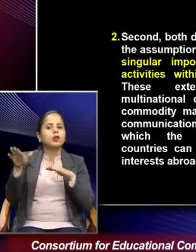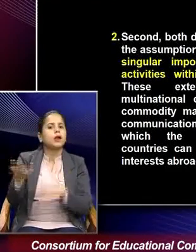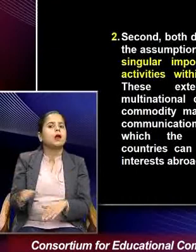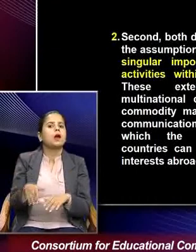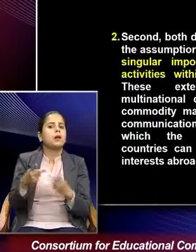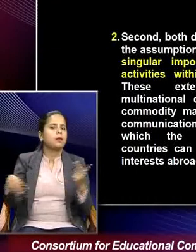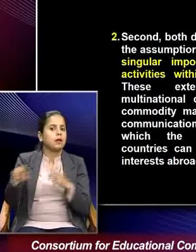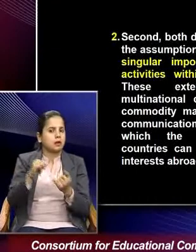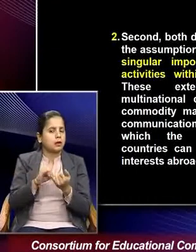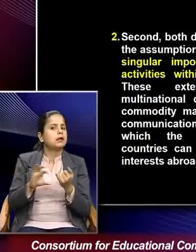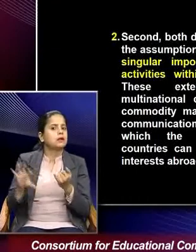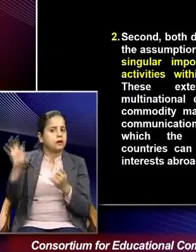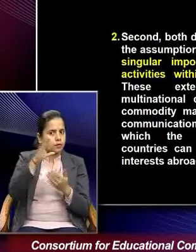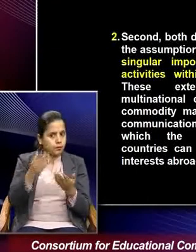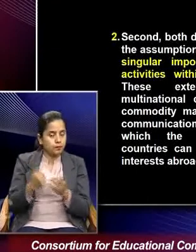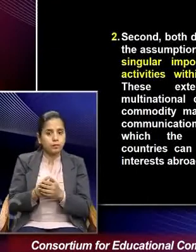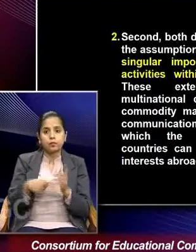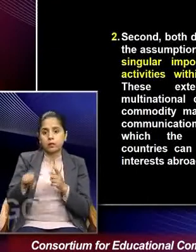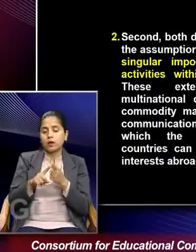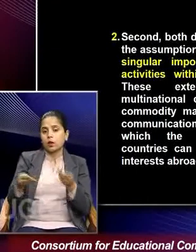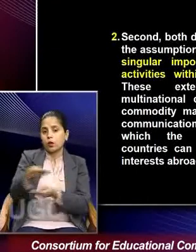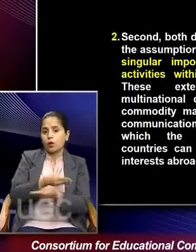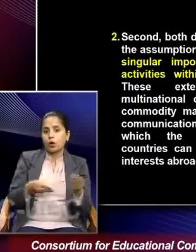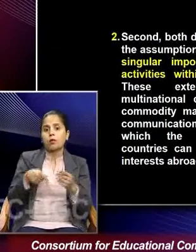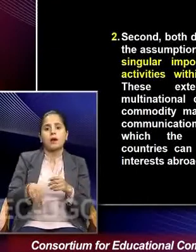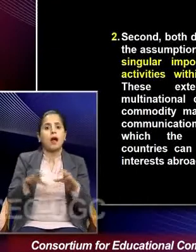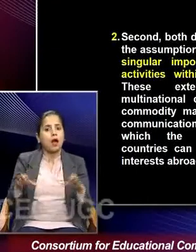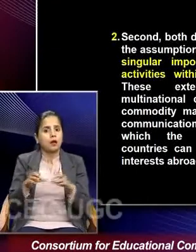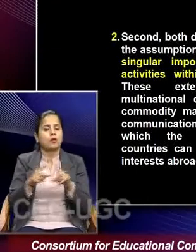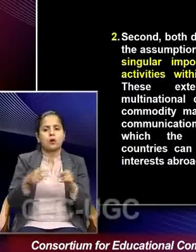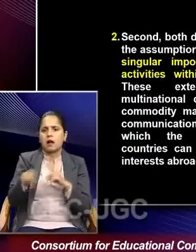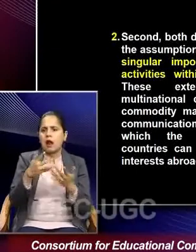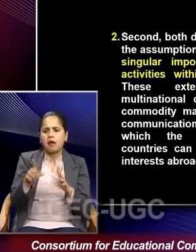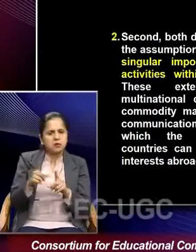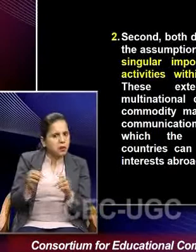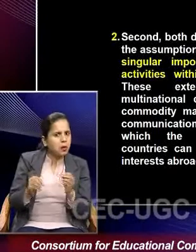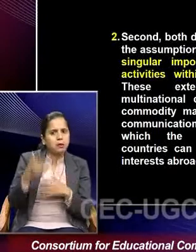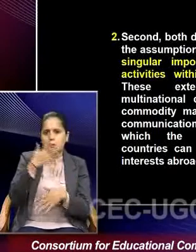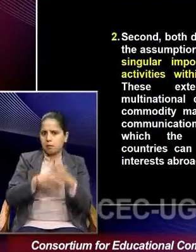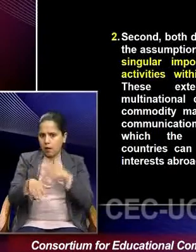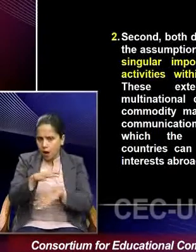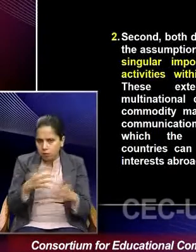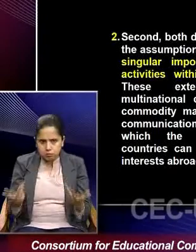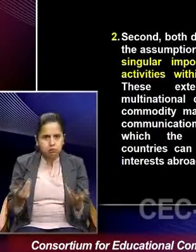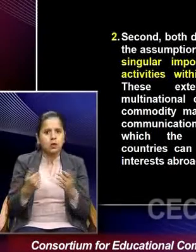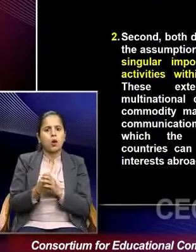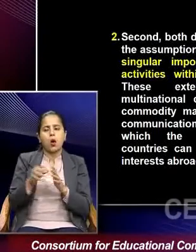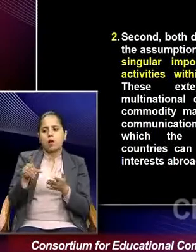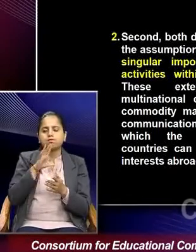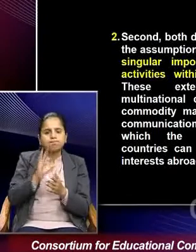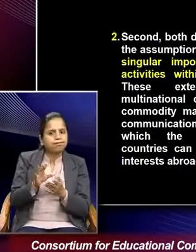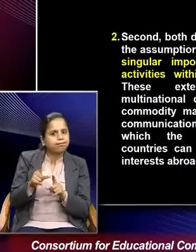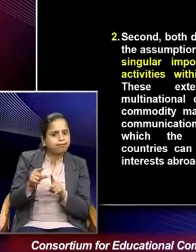that in dependent states, the economic activities are not carried or they are not planned or they are not